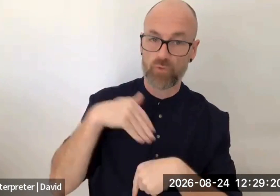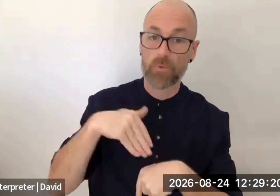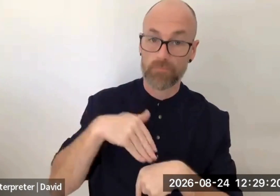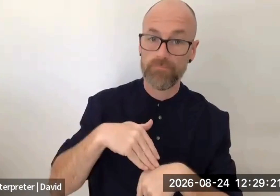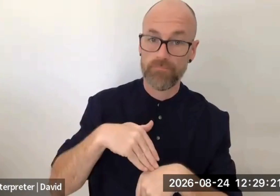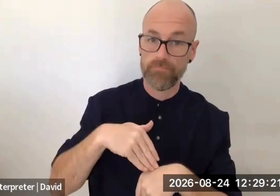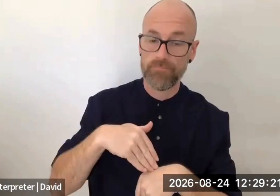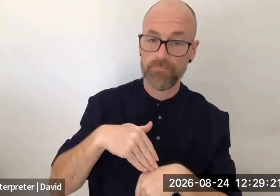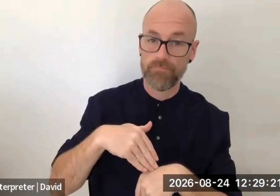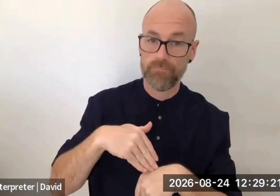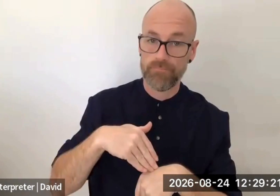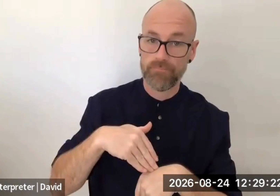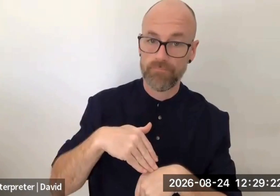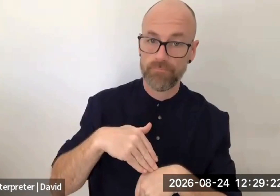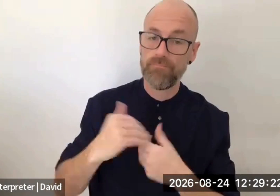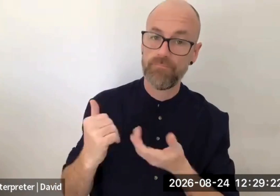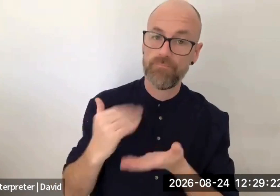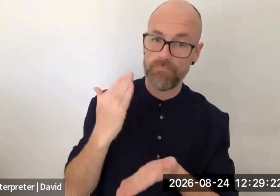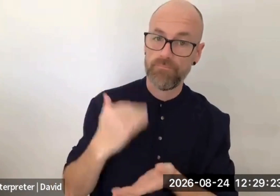about.